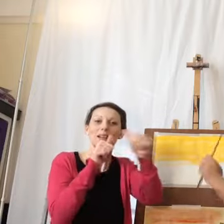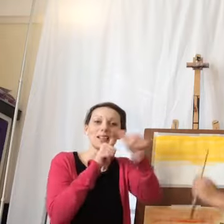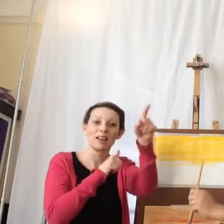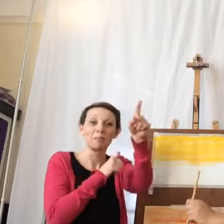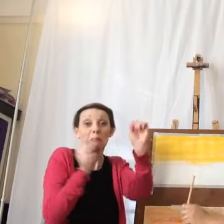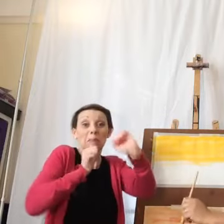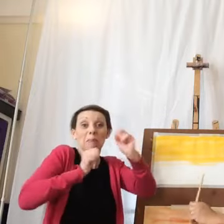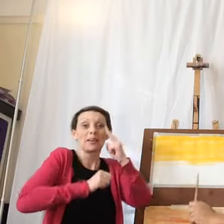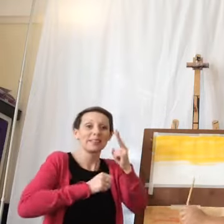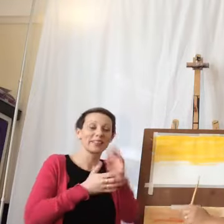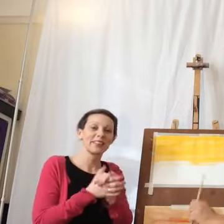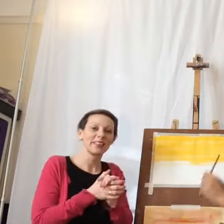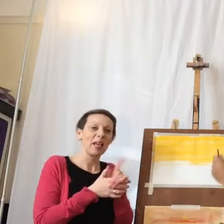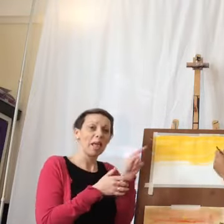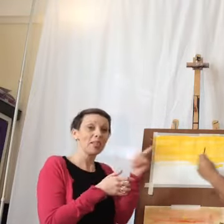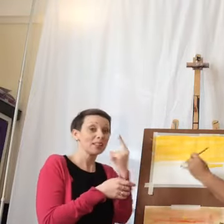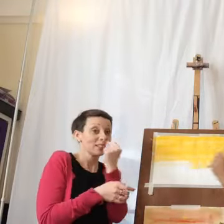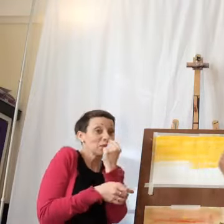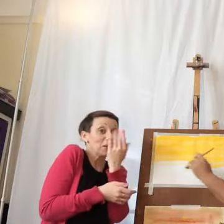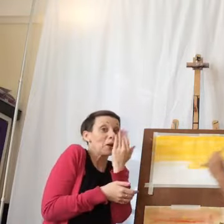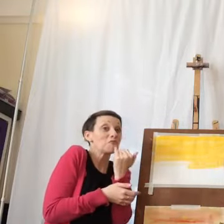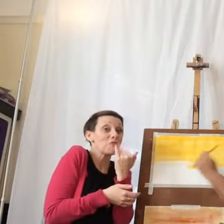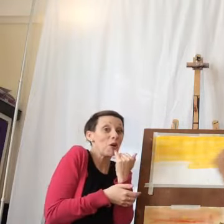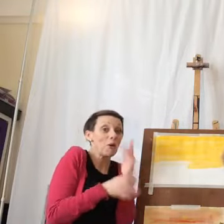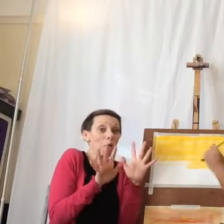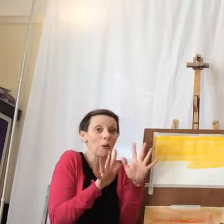Because this could go disastrously wrong or